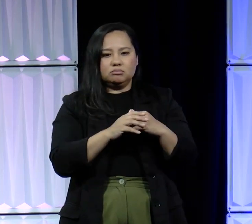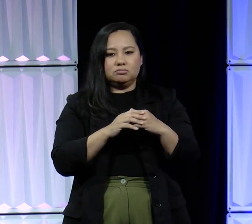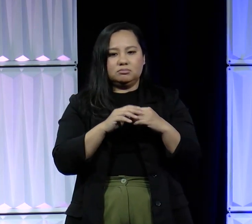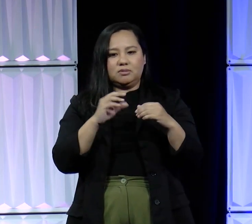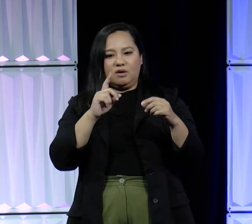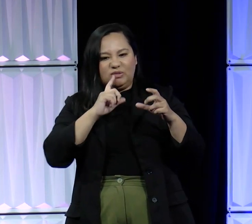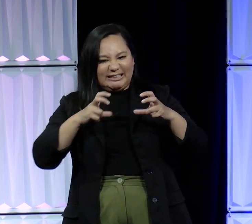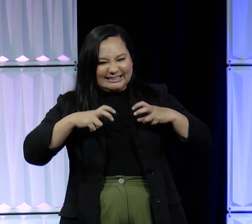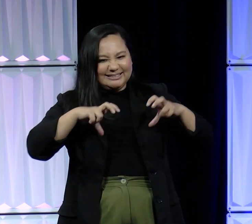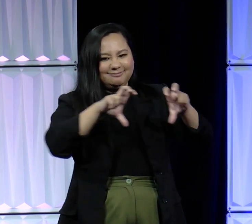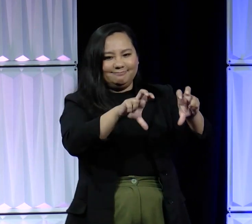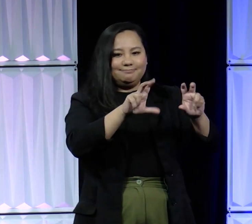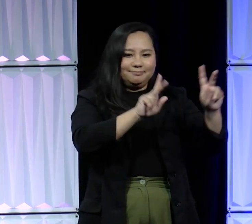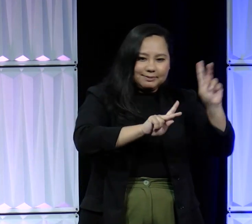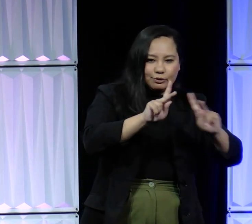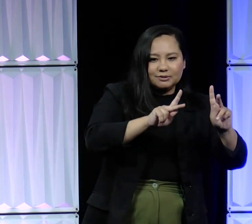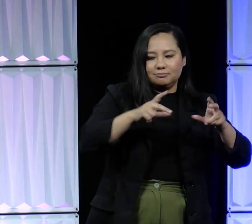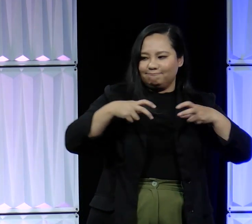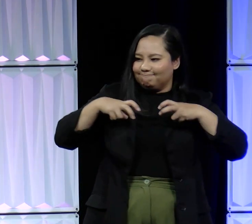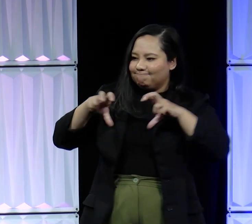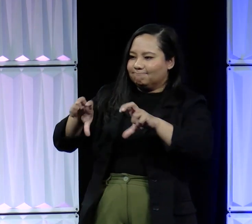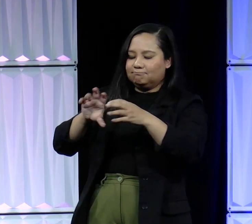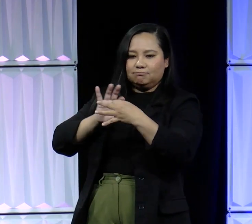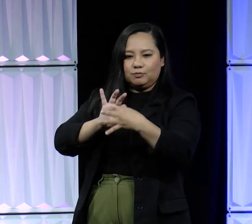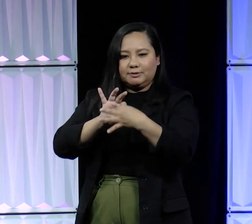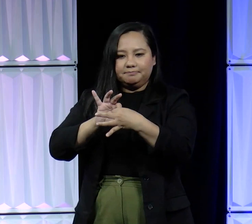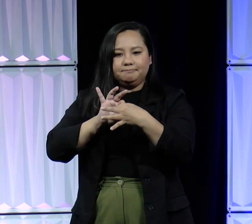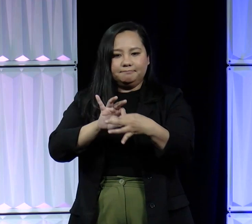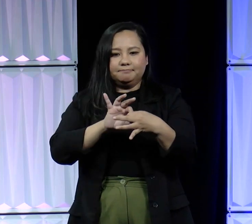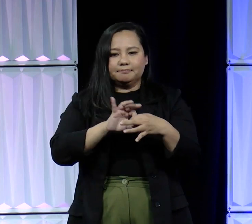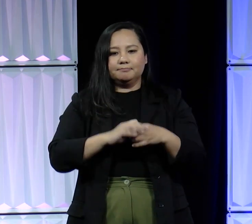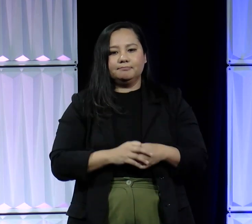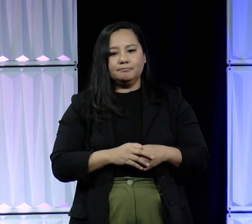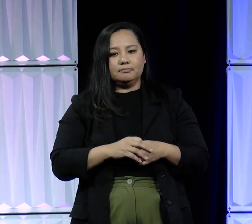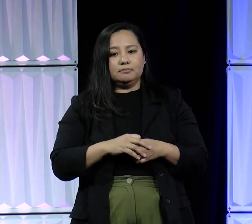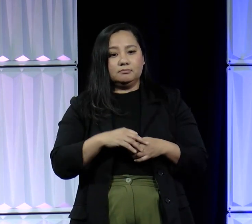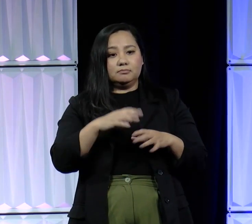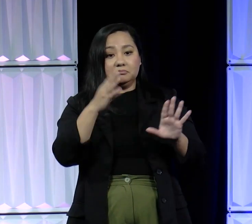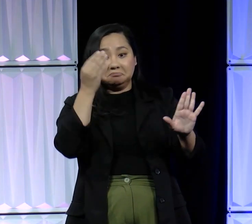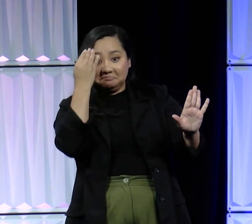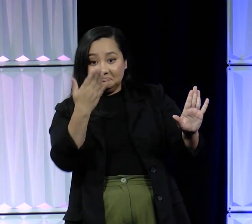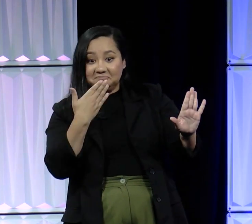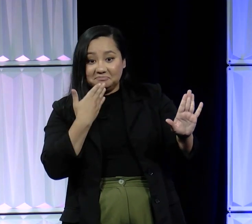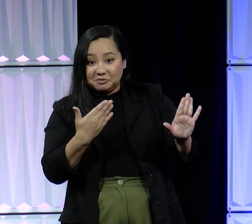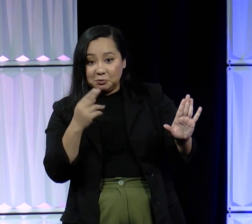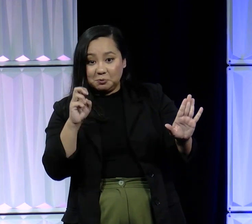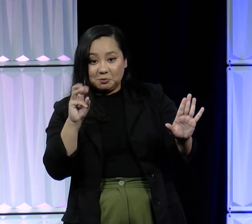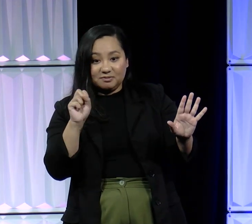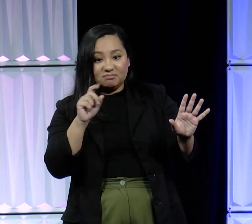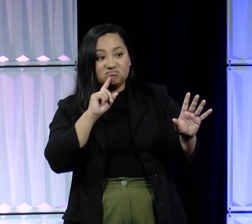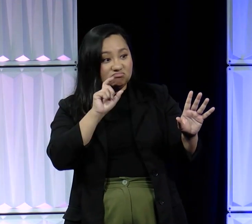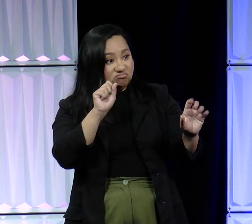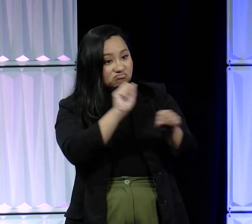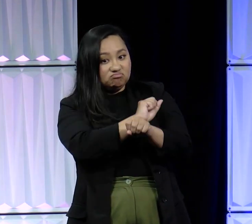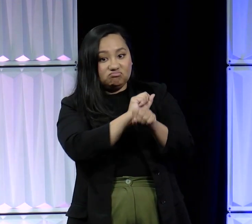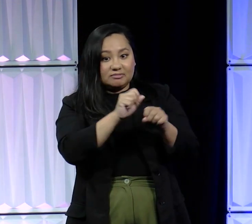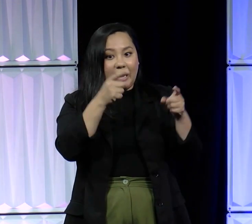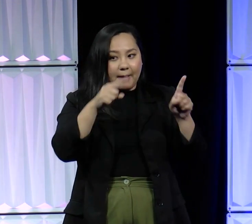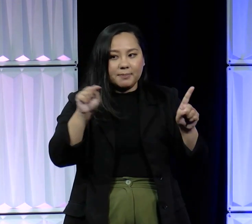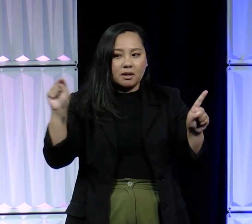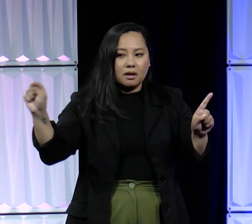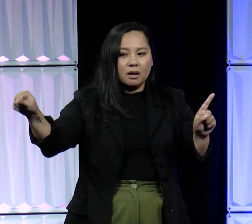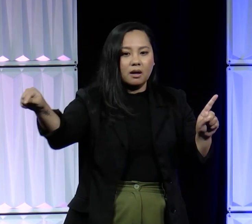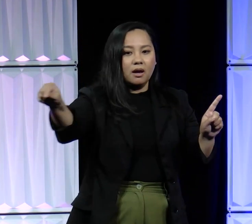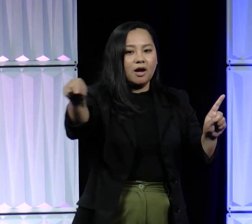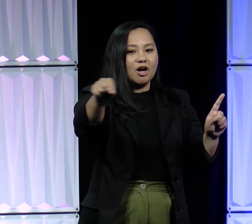relationships. The good news is that this is already happening. Every single one of the what could be's that I mentioned are